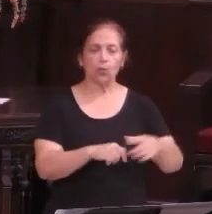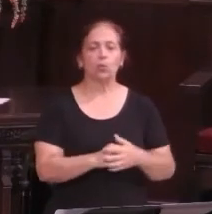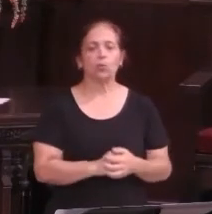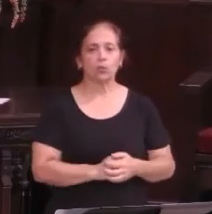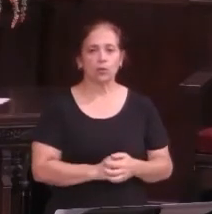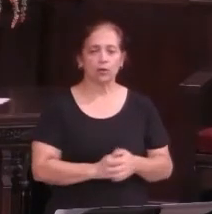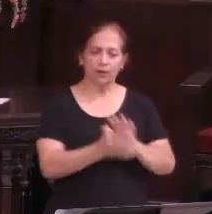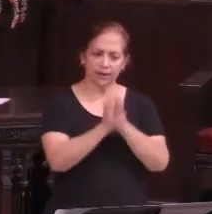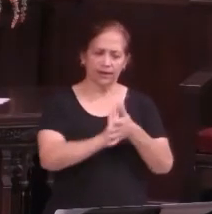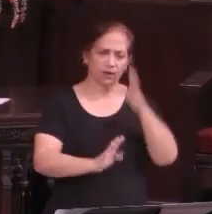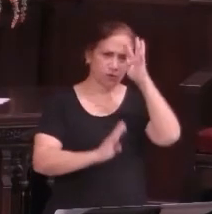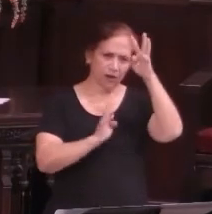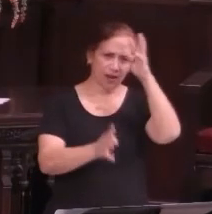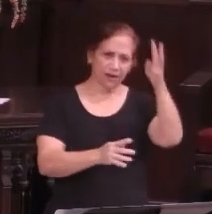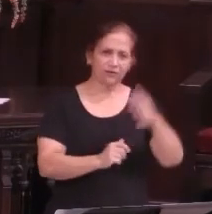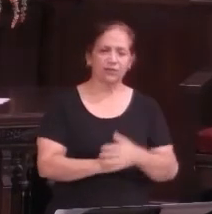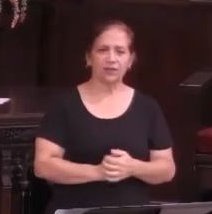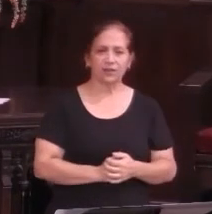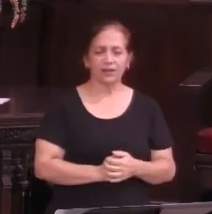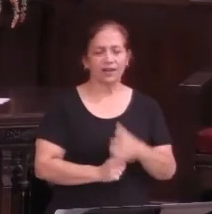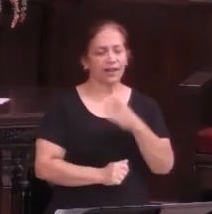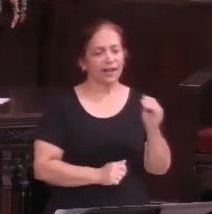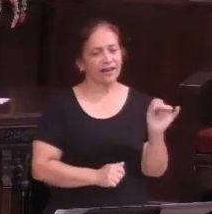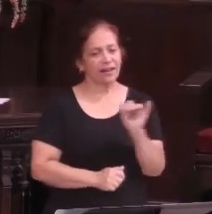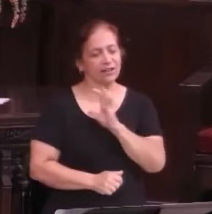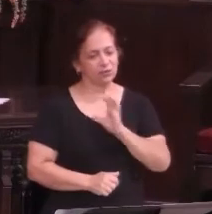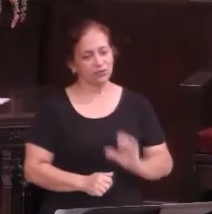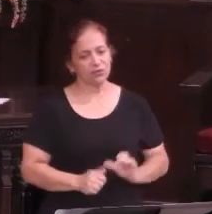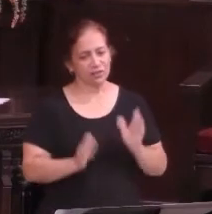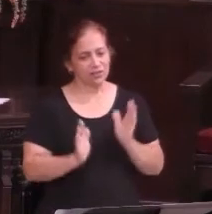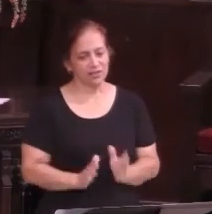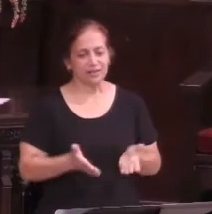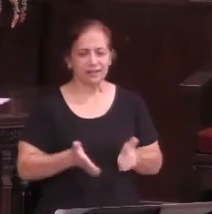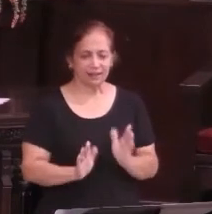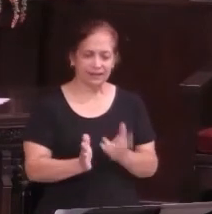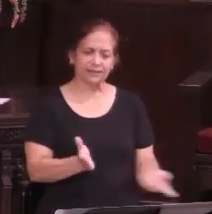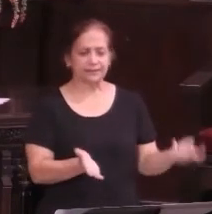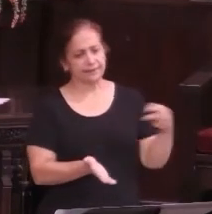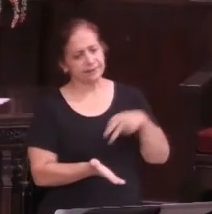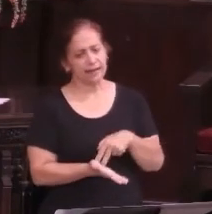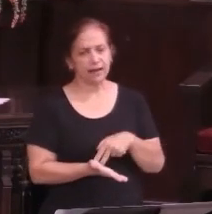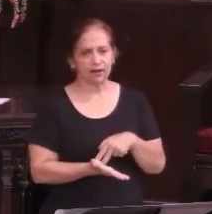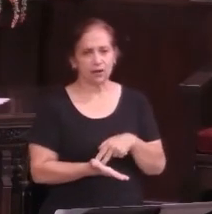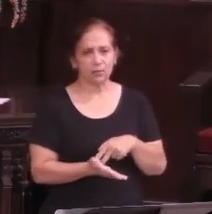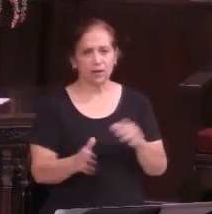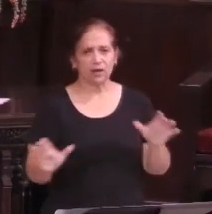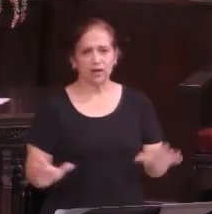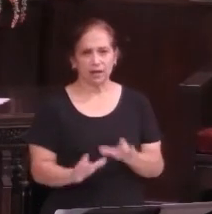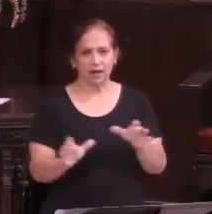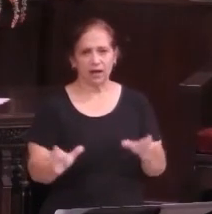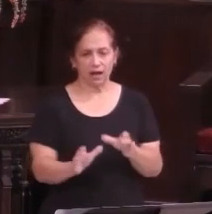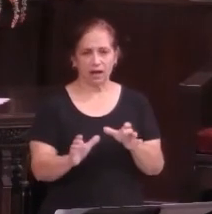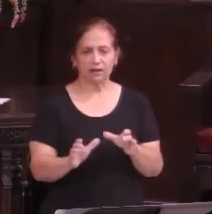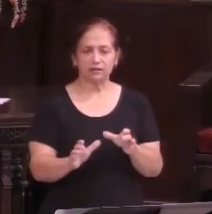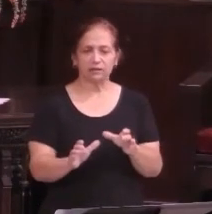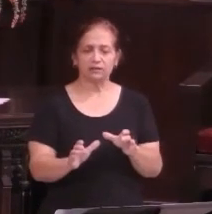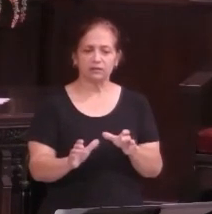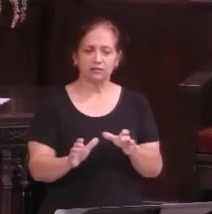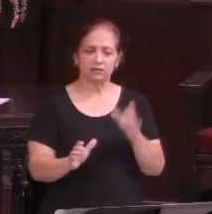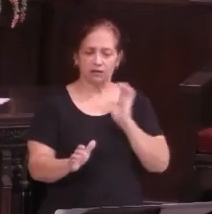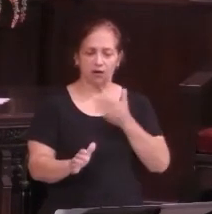get creative, and as Christians, let us stand up and act our